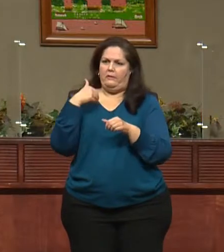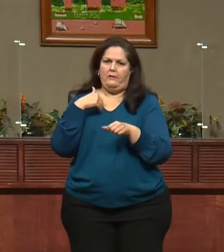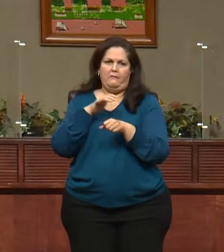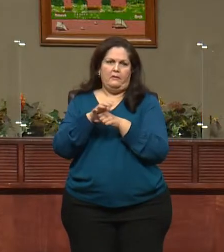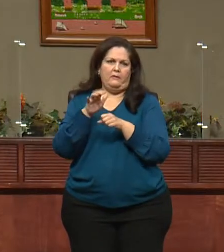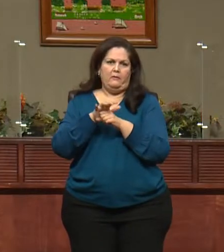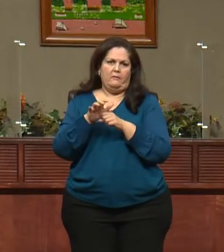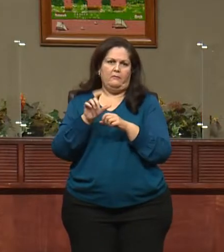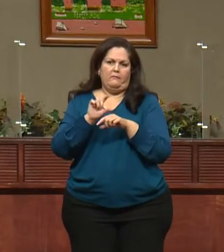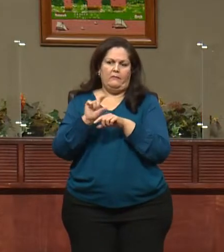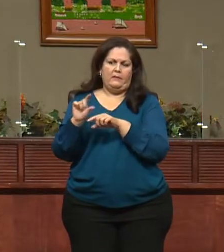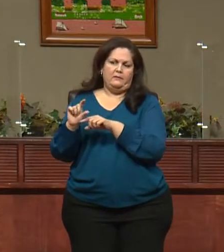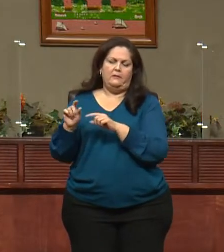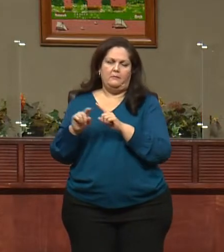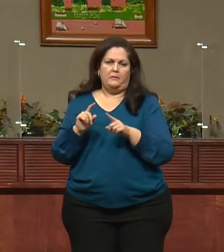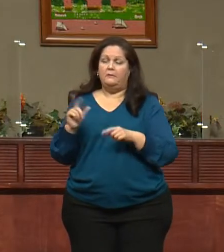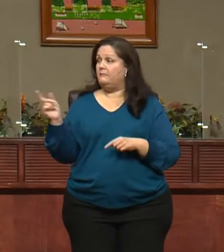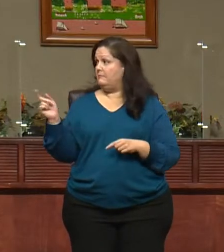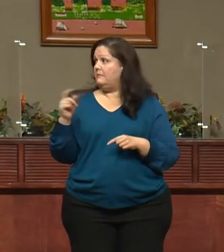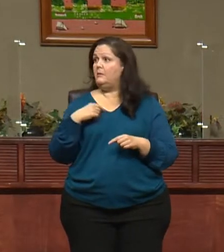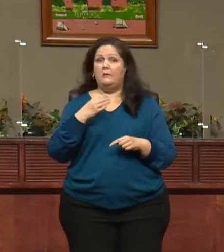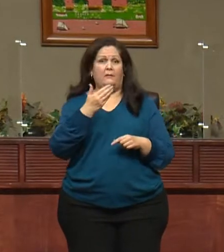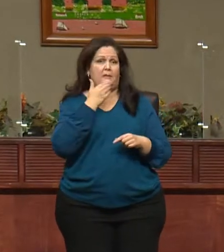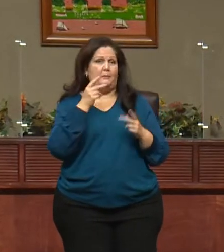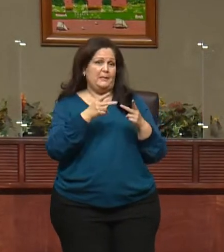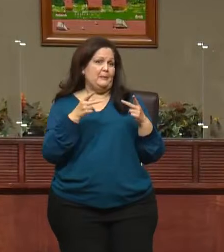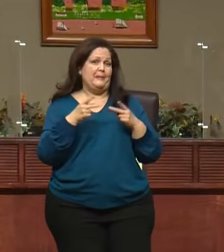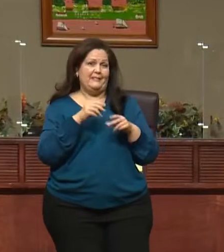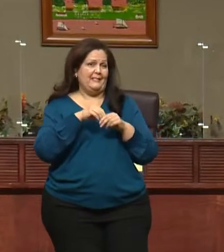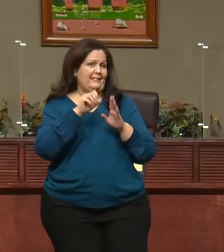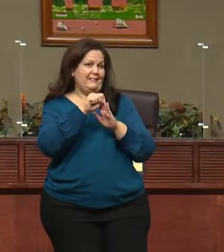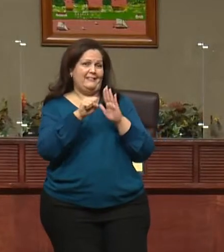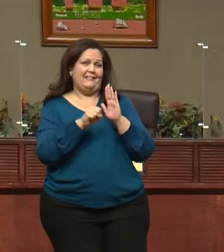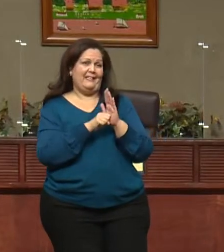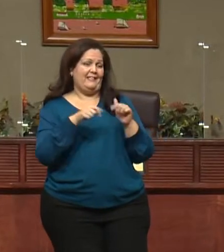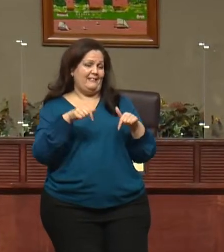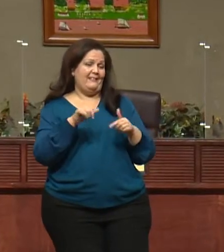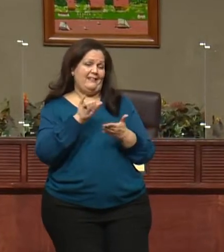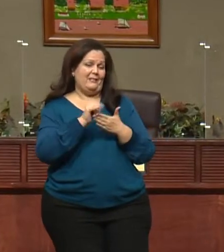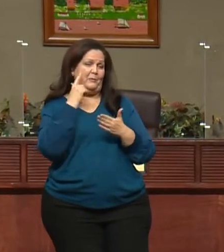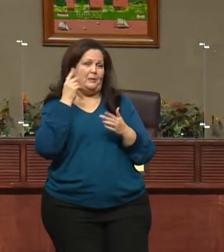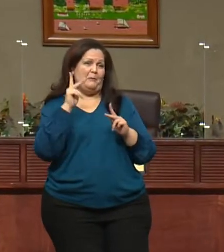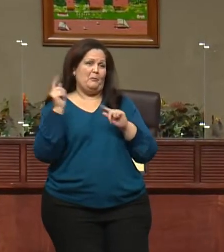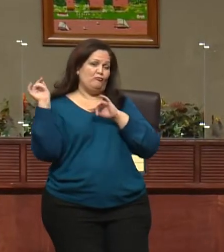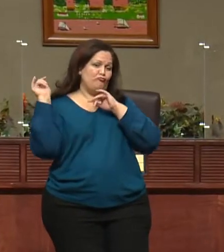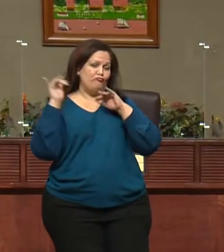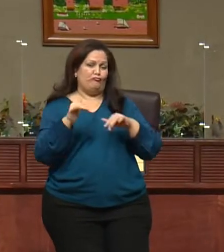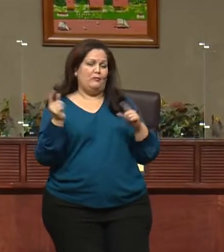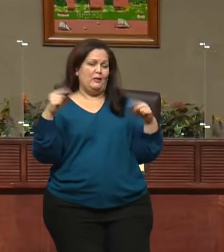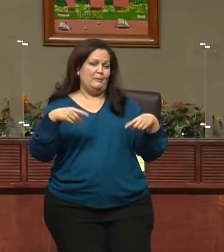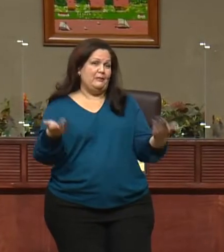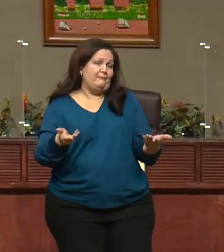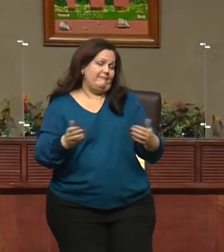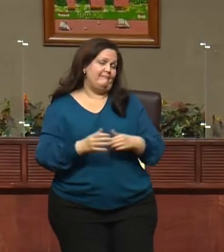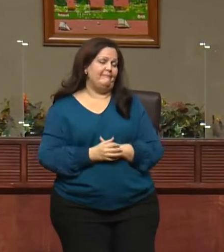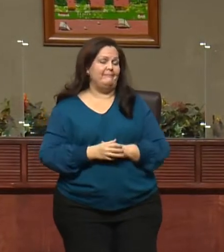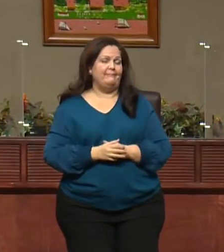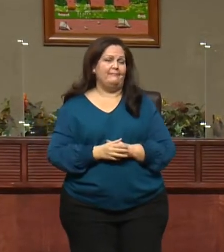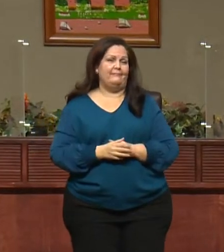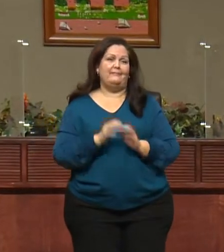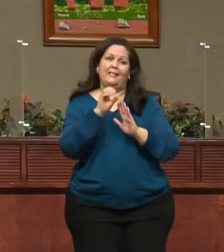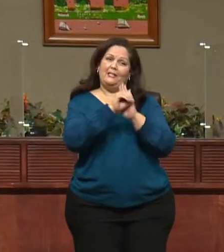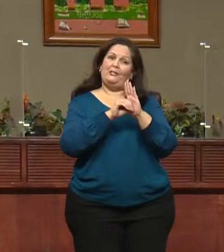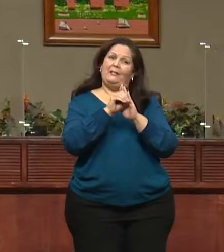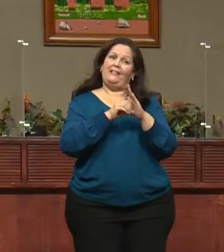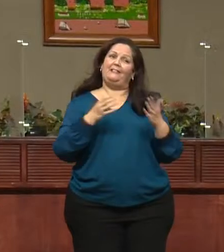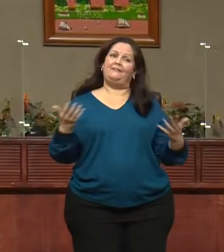that? I agree, That's and why. we are the best site in the state, so Yes, that's why people want to come. yes. It's Orlando